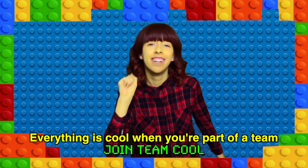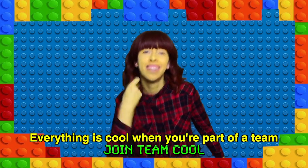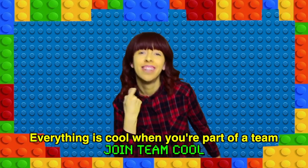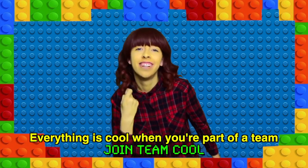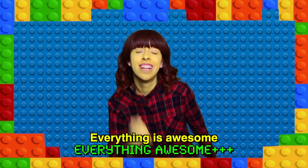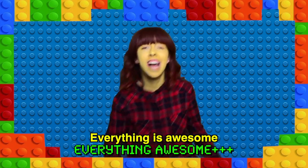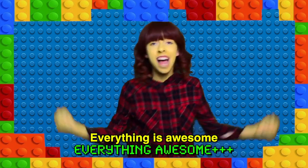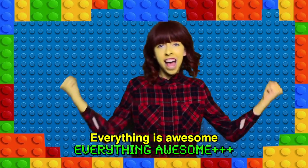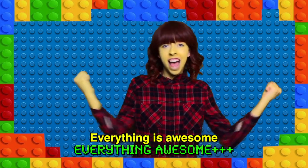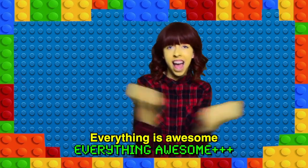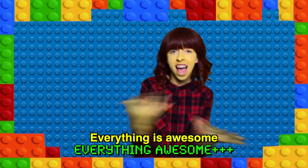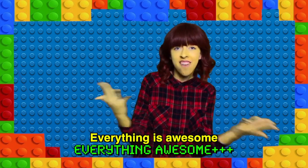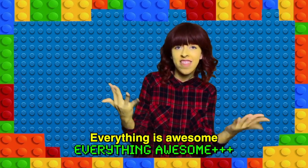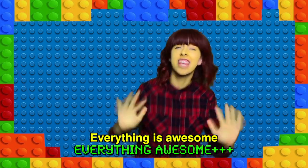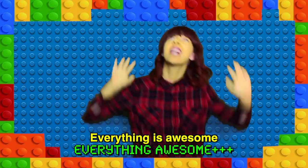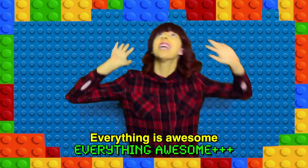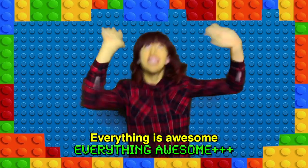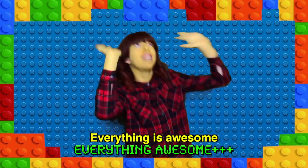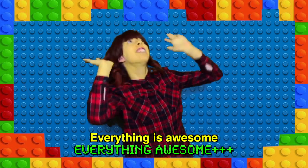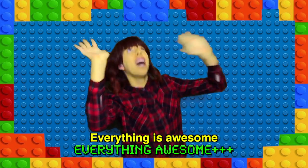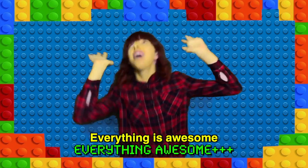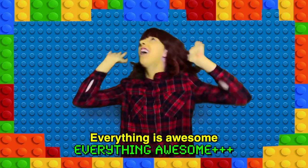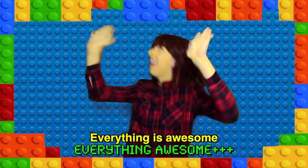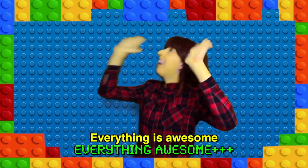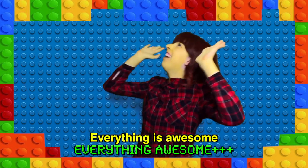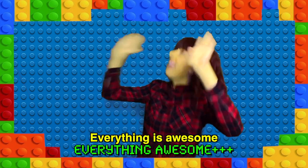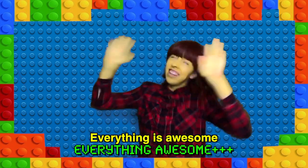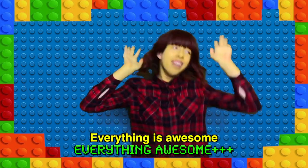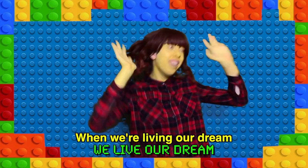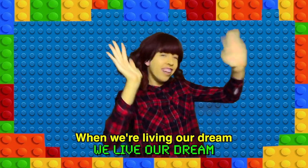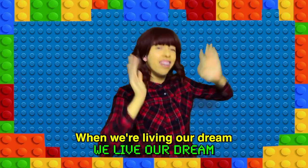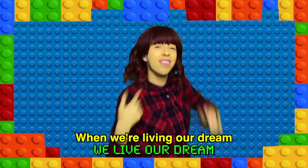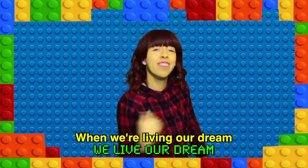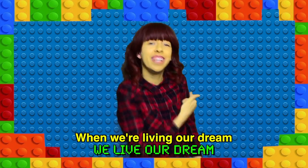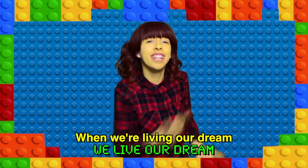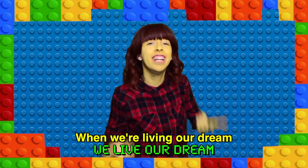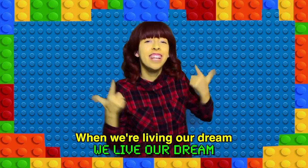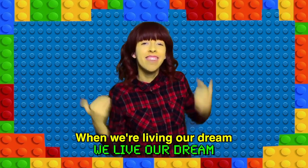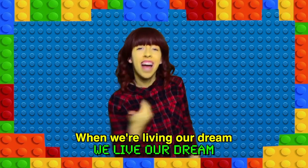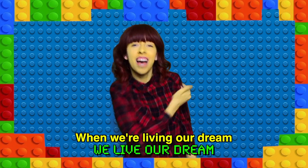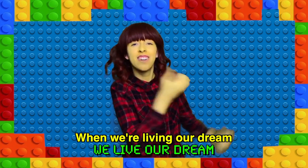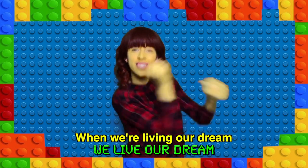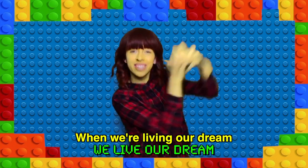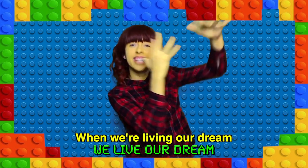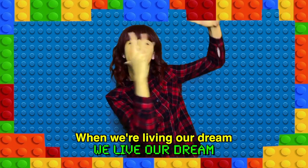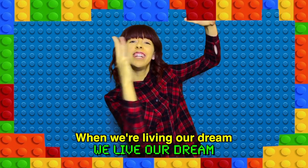part of a team Everything is awesome, when we're living our dream